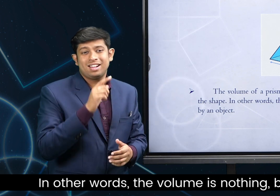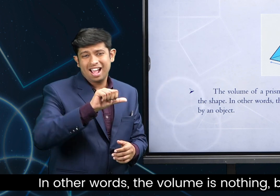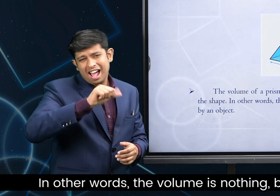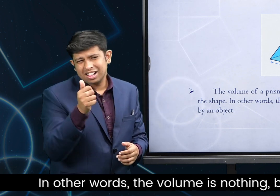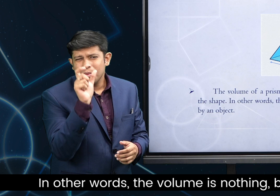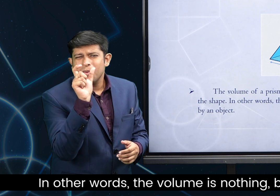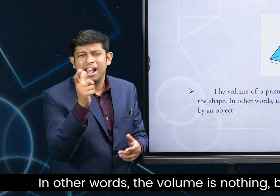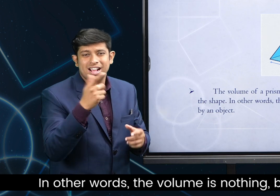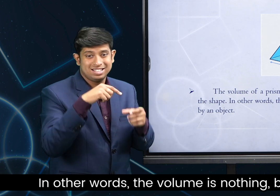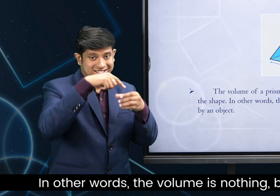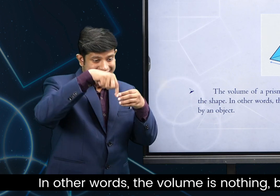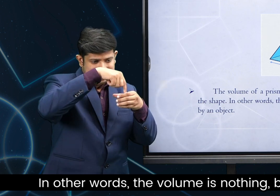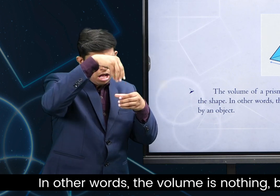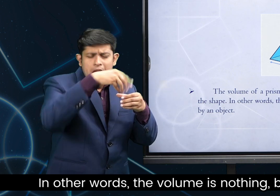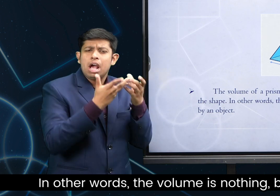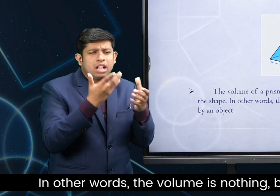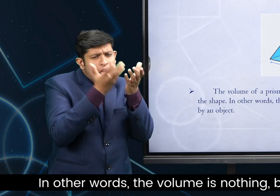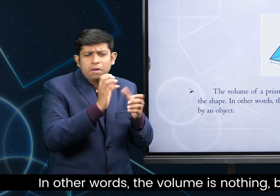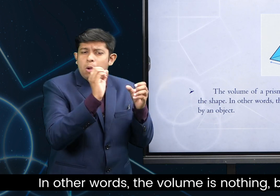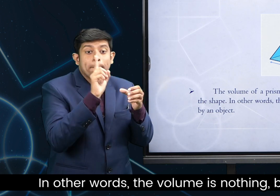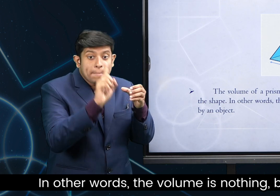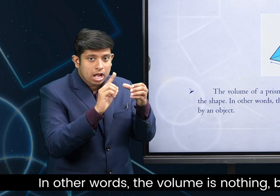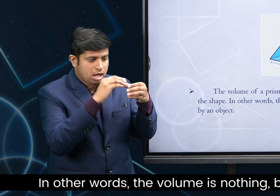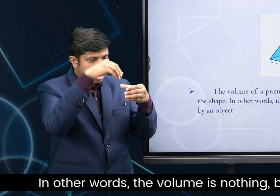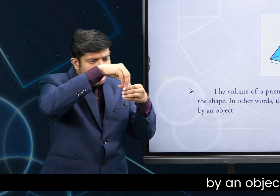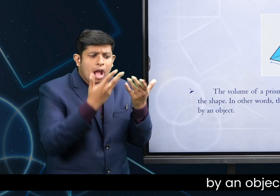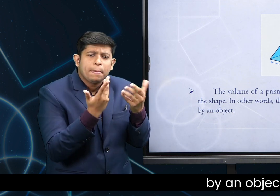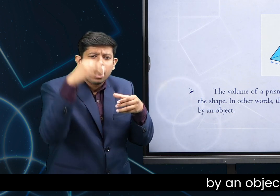In other words, volume is nothing but the total space occupied by an object.